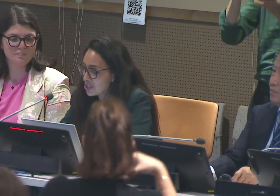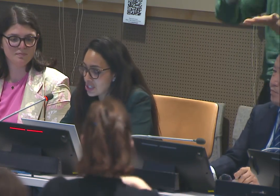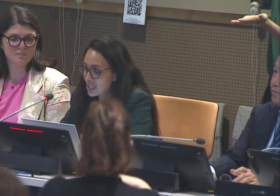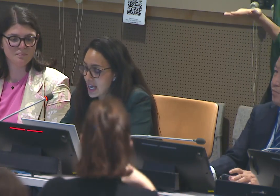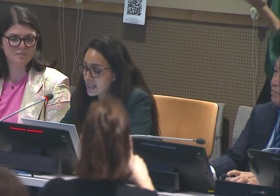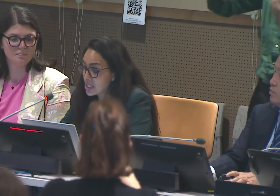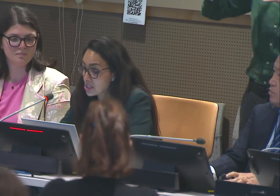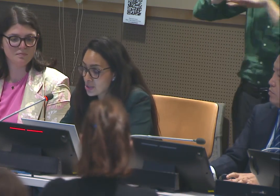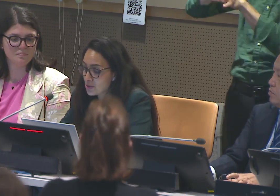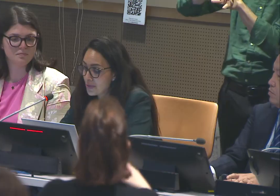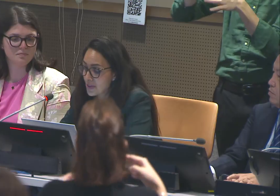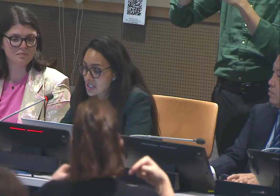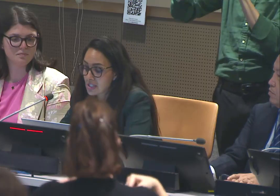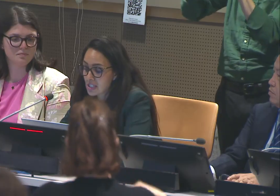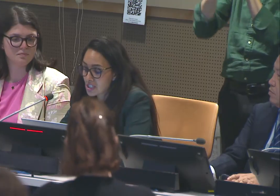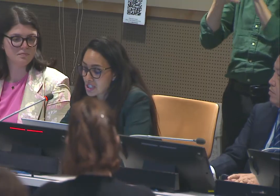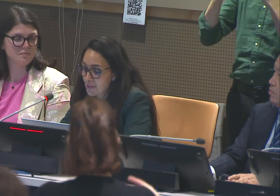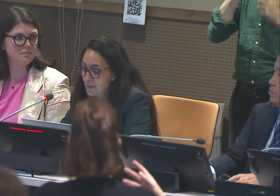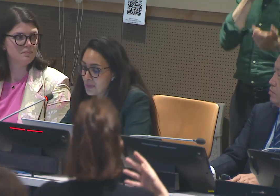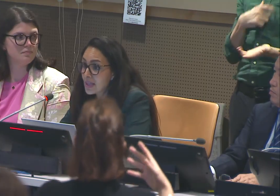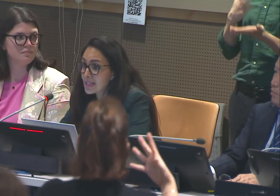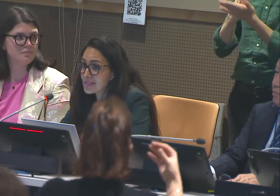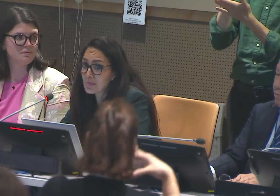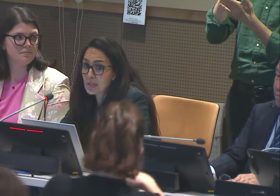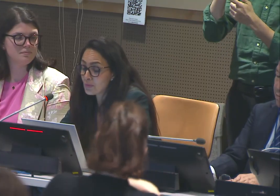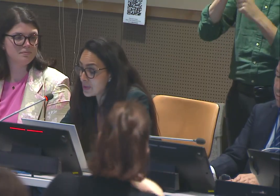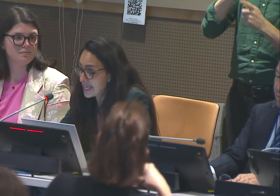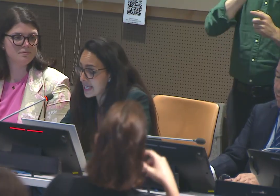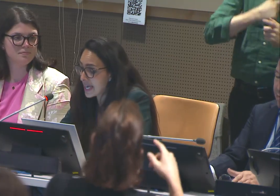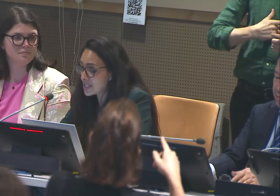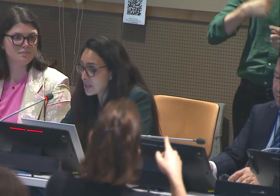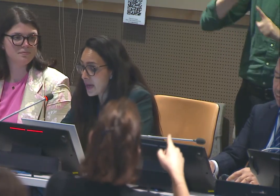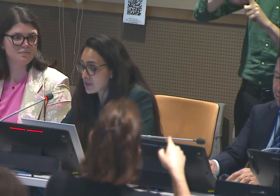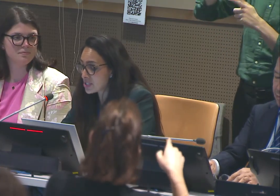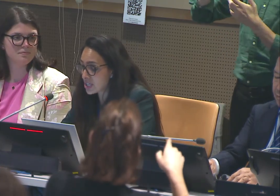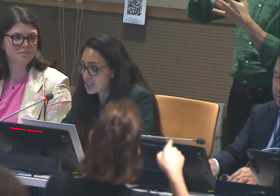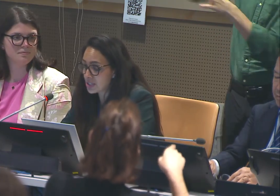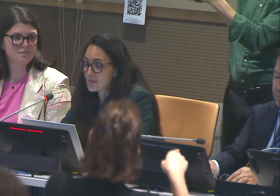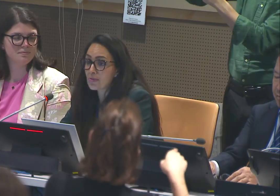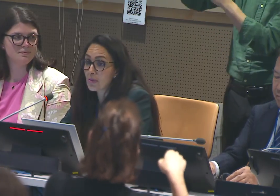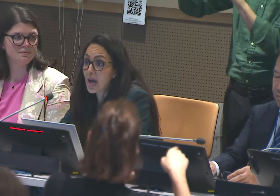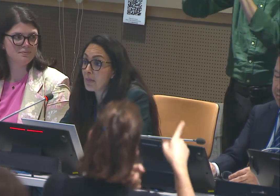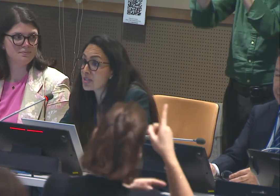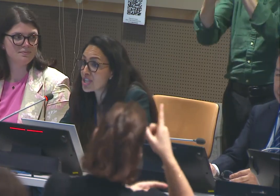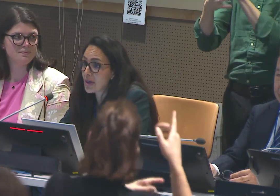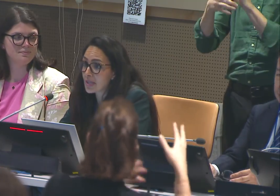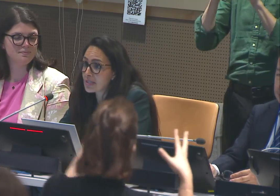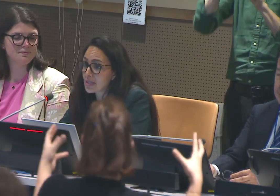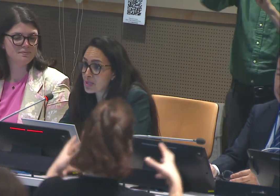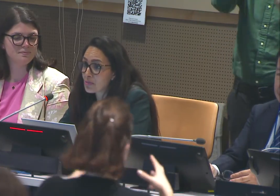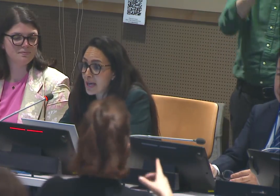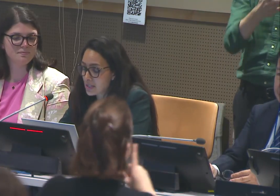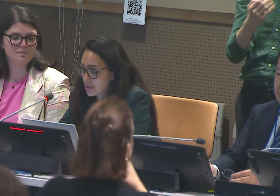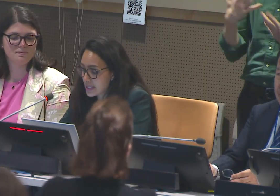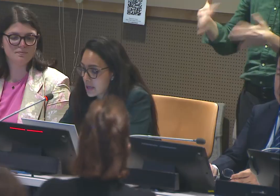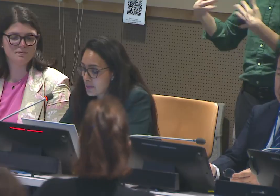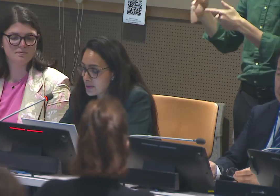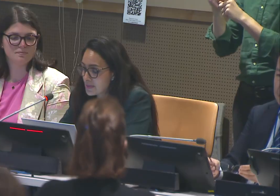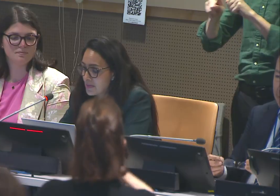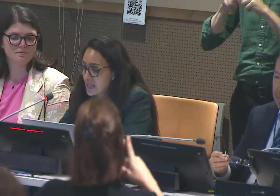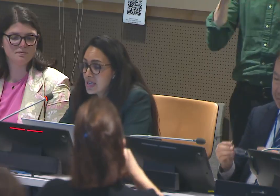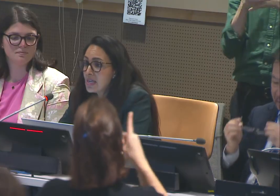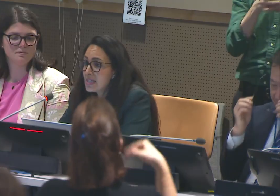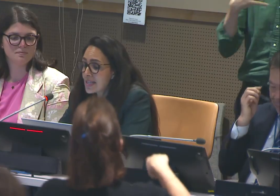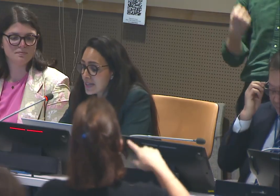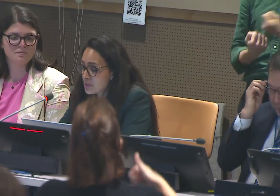Humanity and Inclusion, and the Digital Convergence Initiative. This has been a really engaging panel discussion, sharing such practical